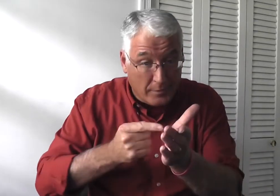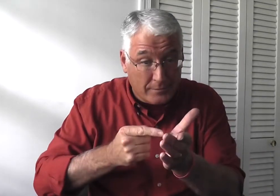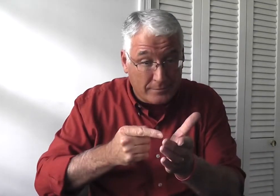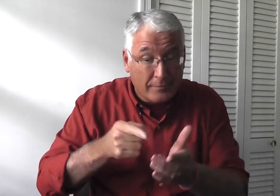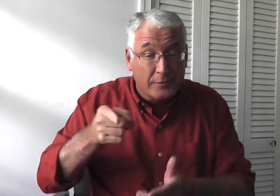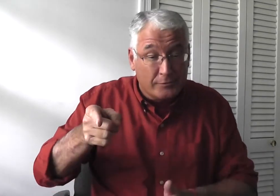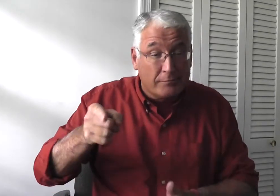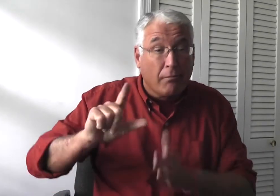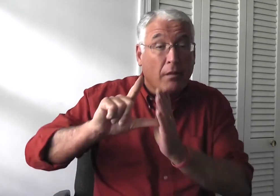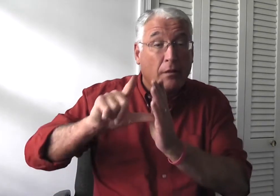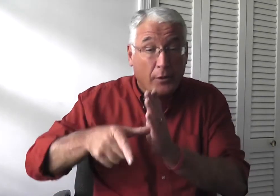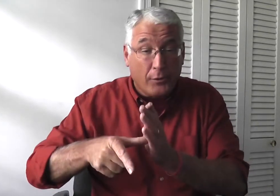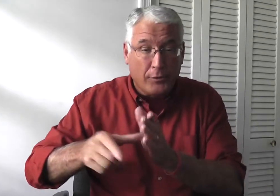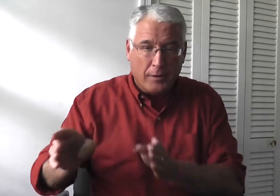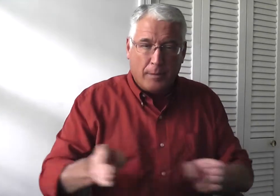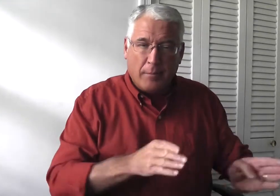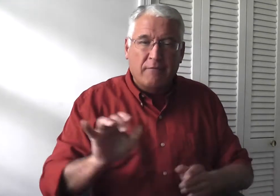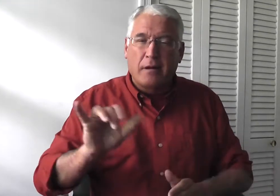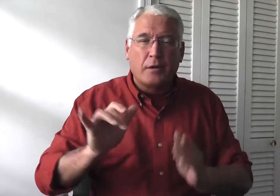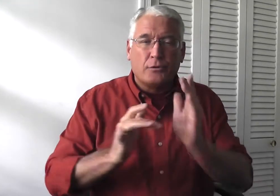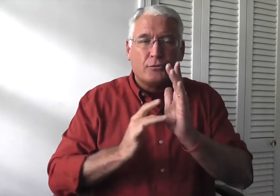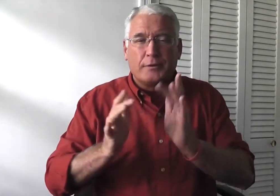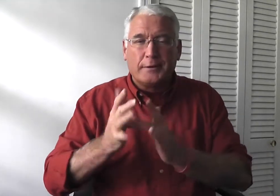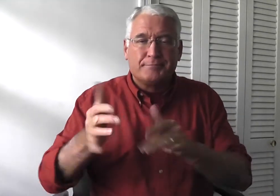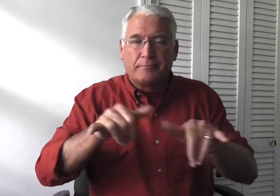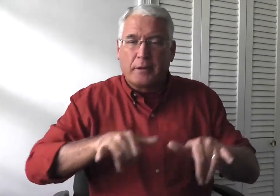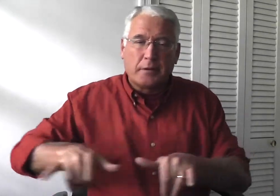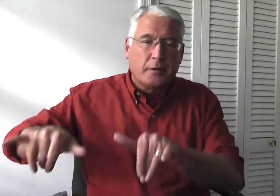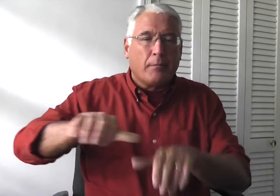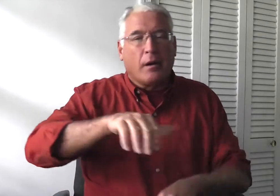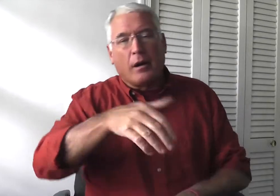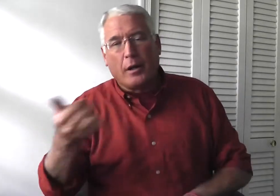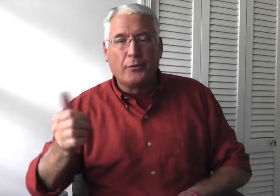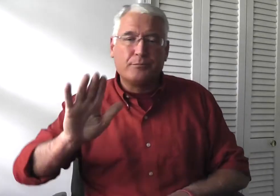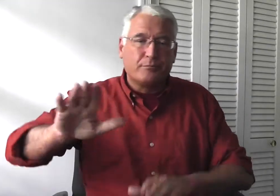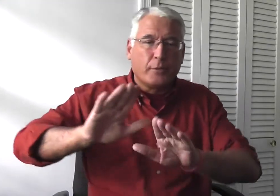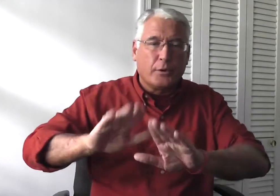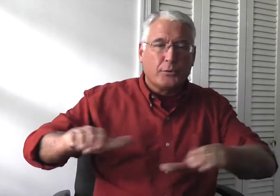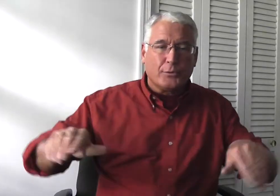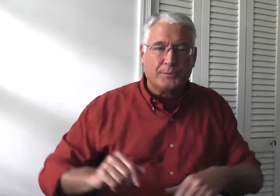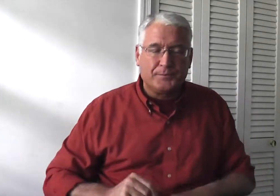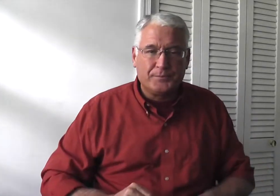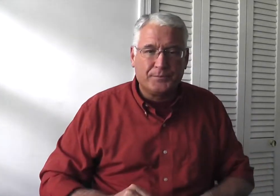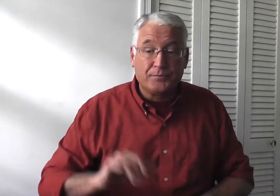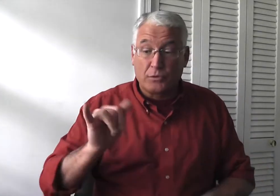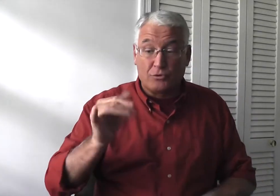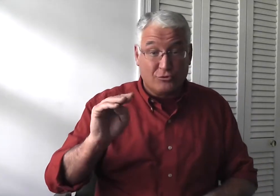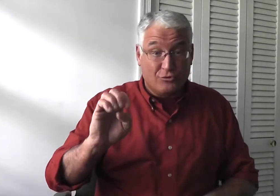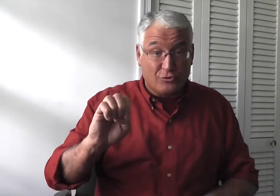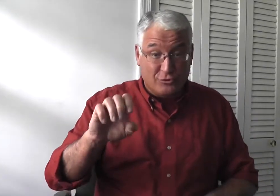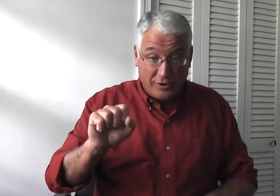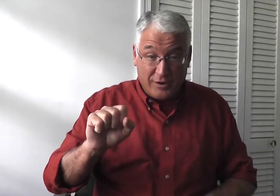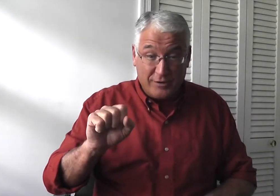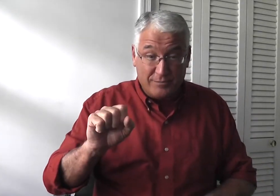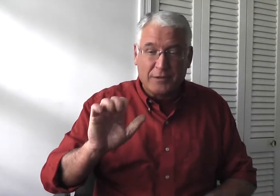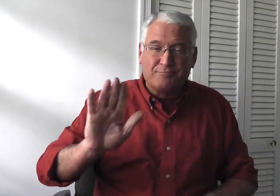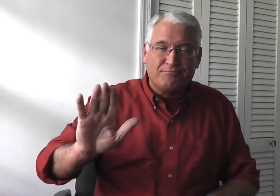But sometime later, she behaved like Jesus was like her other children.